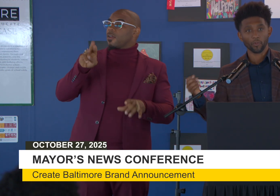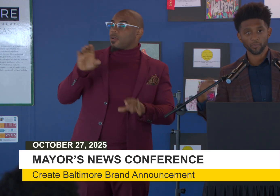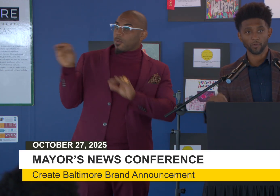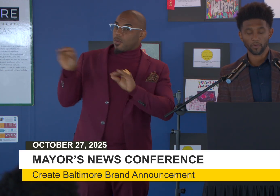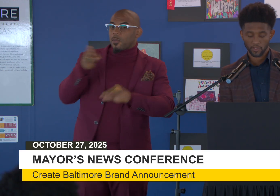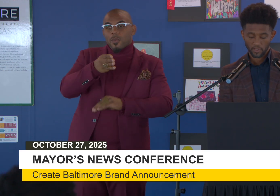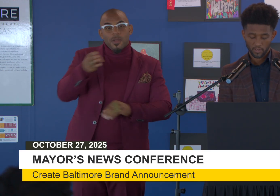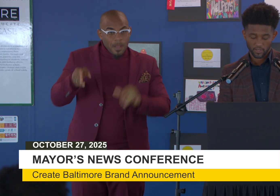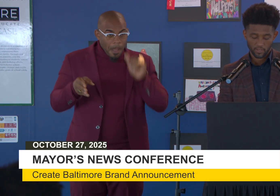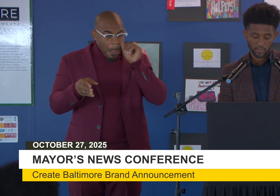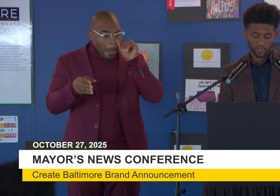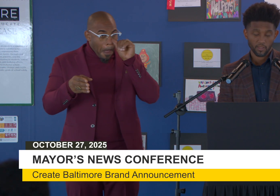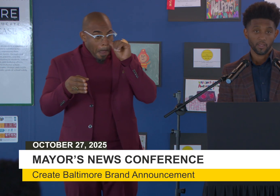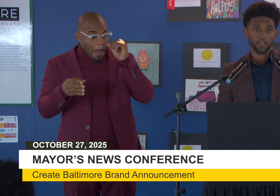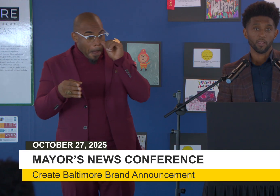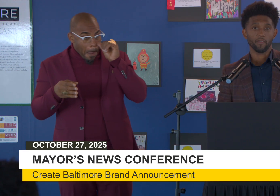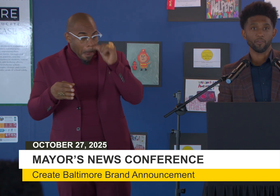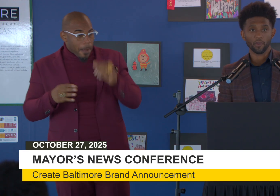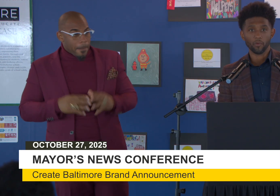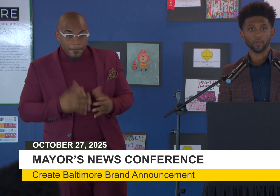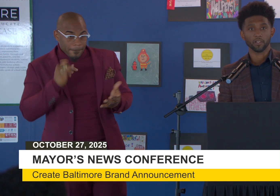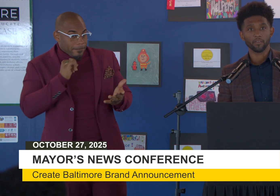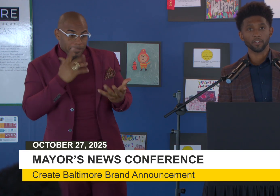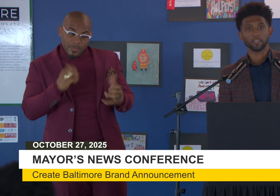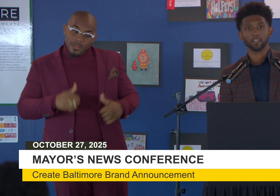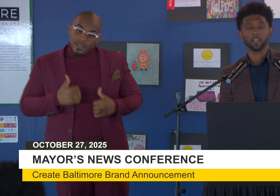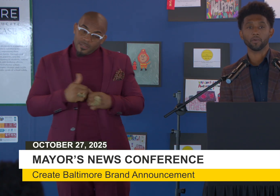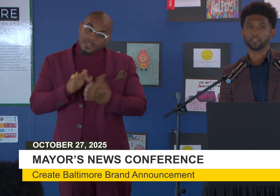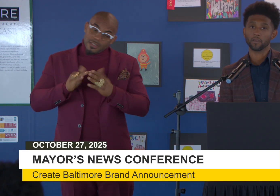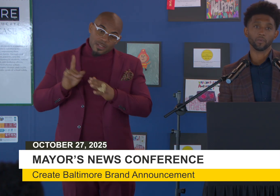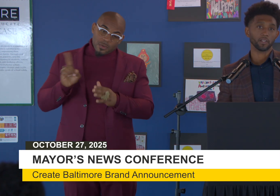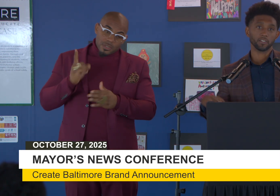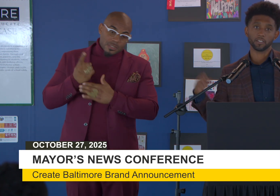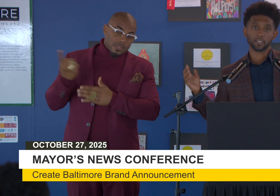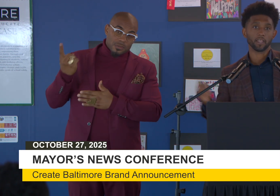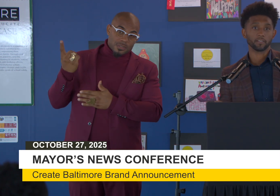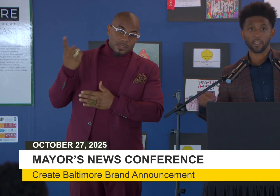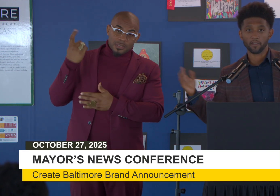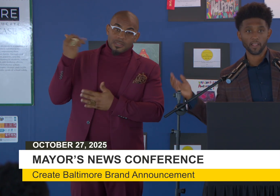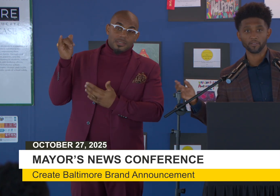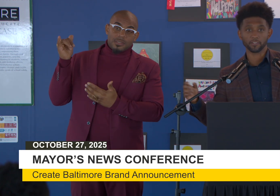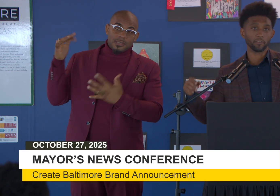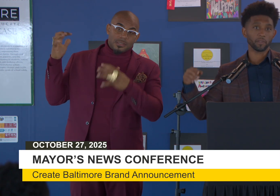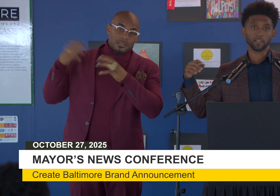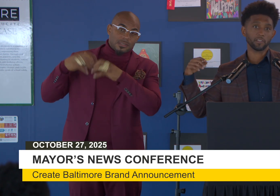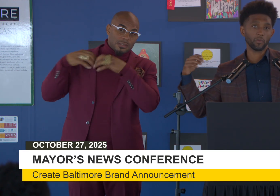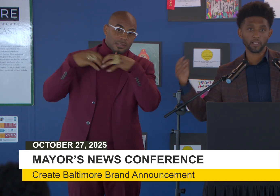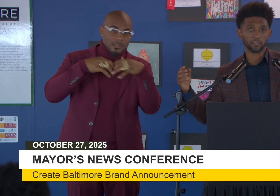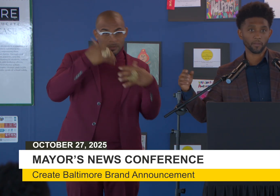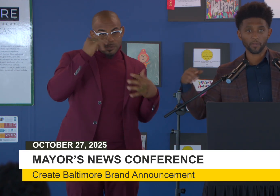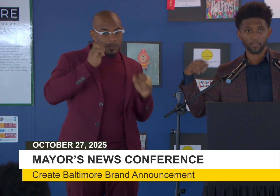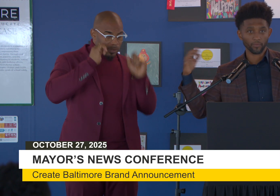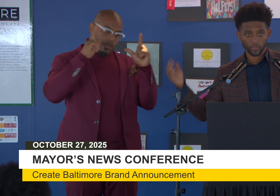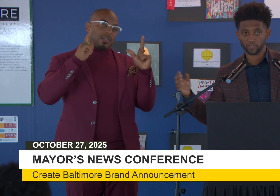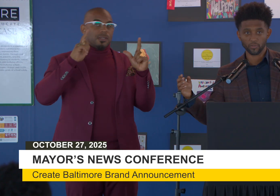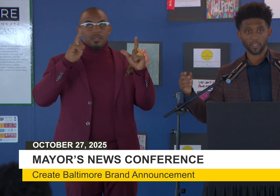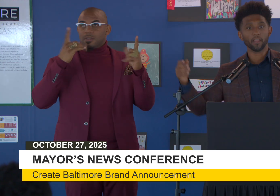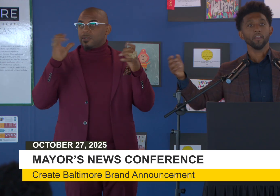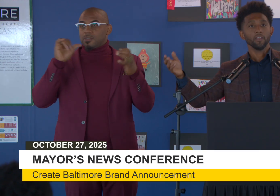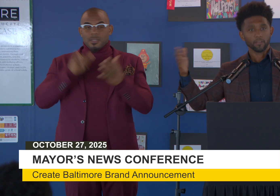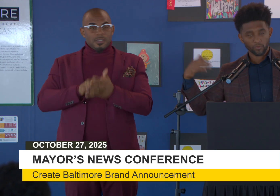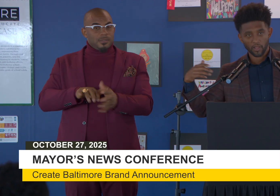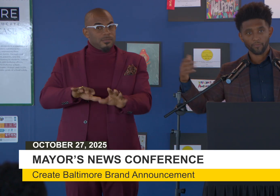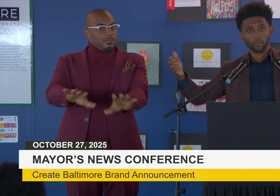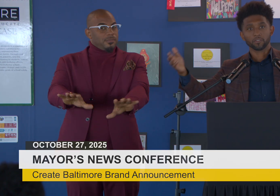move to Baltimore. If you don't want to live in a city where someone can just like tear down stuff because he wakes up and wants to do